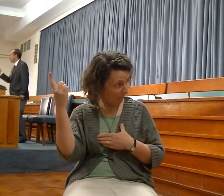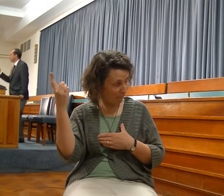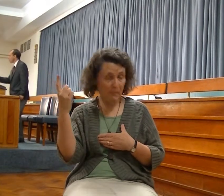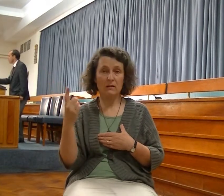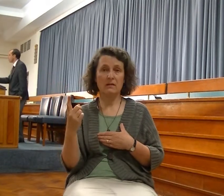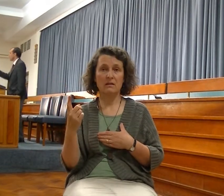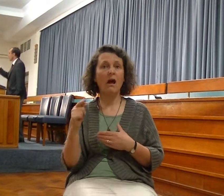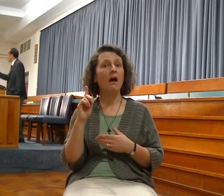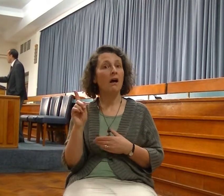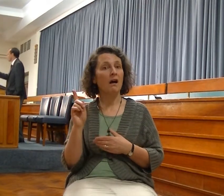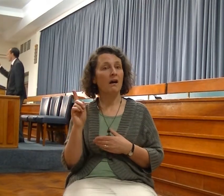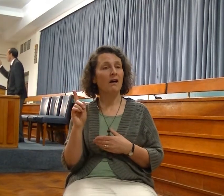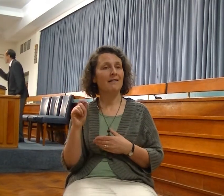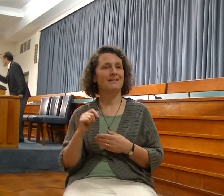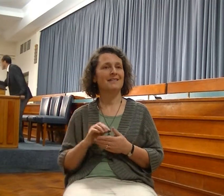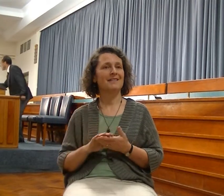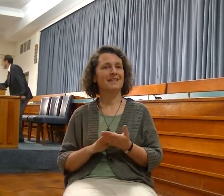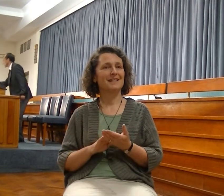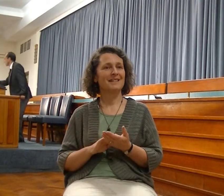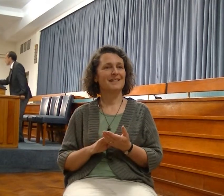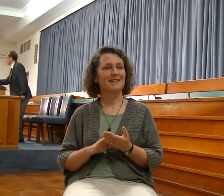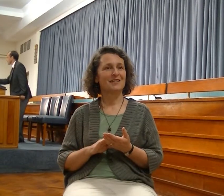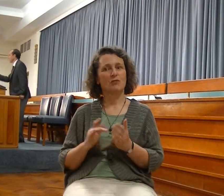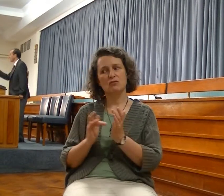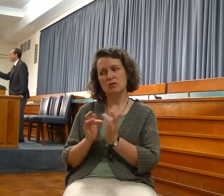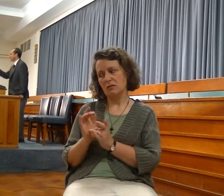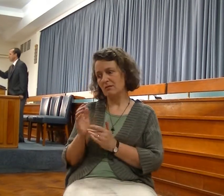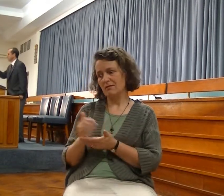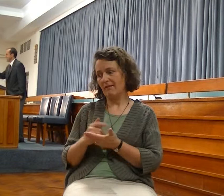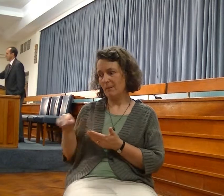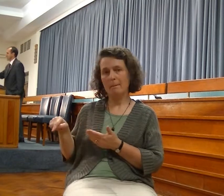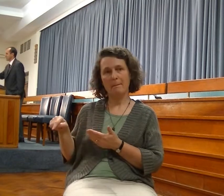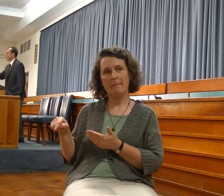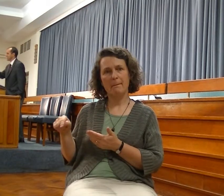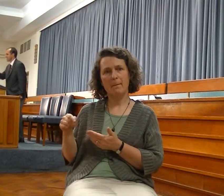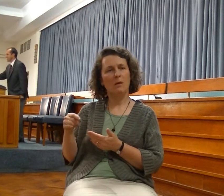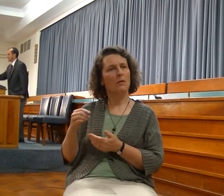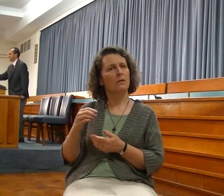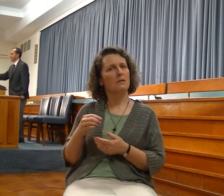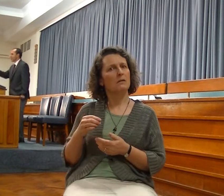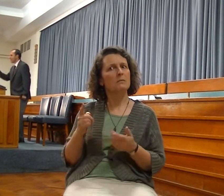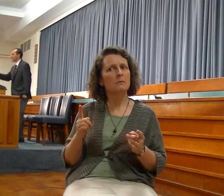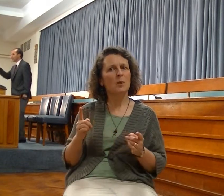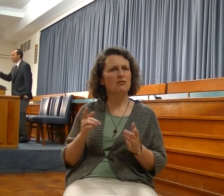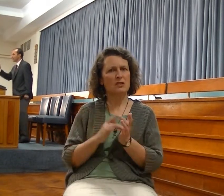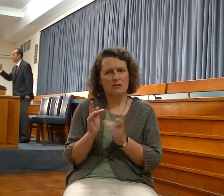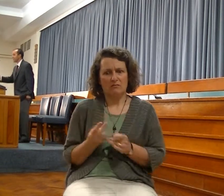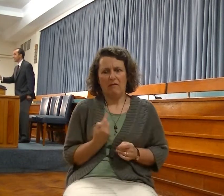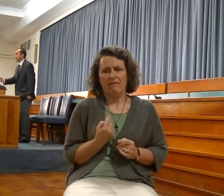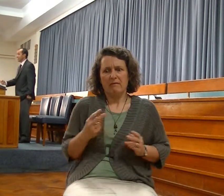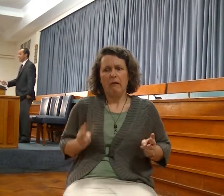So if Christ saved this man while he was dying, What about today, brothers and